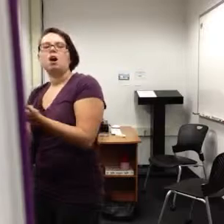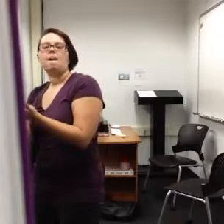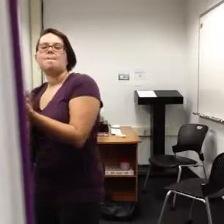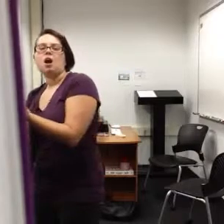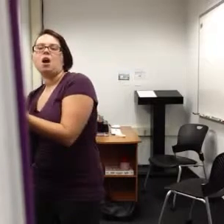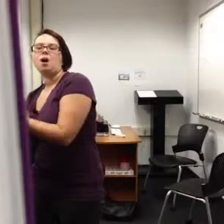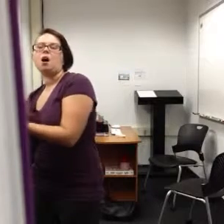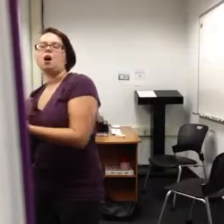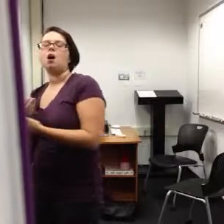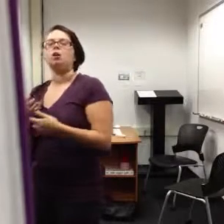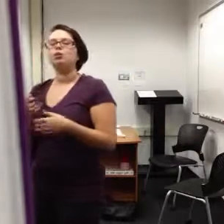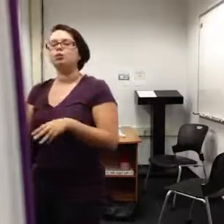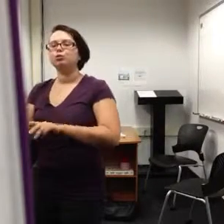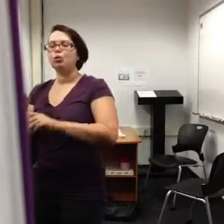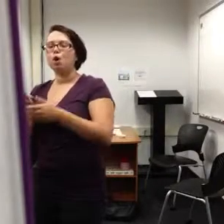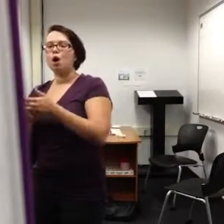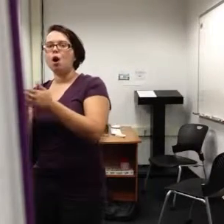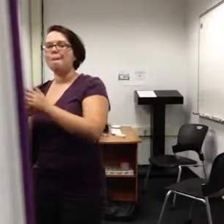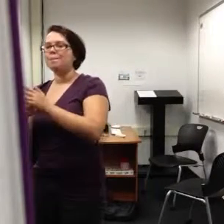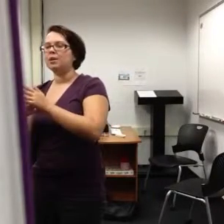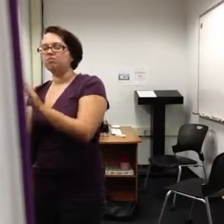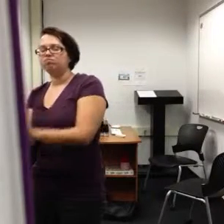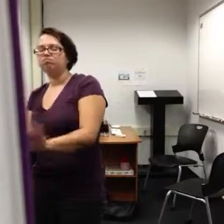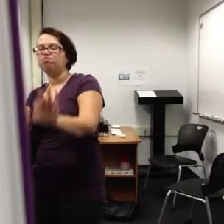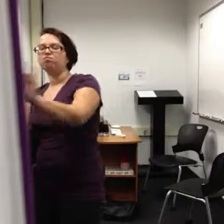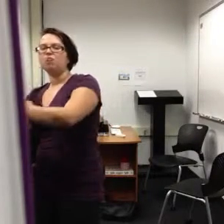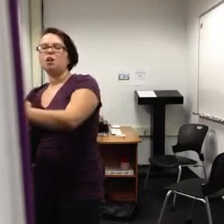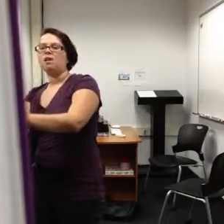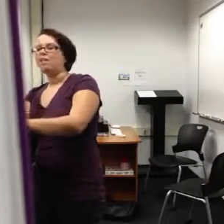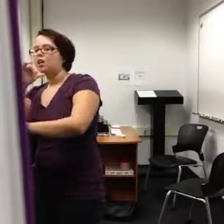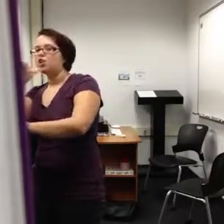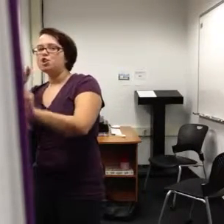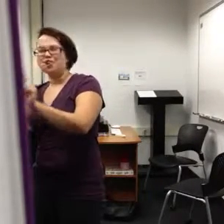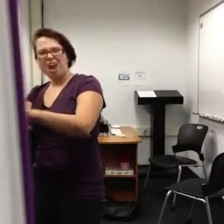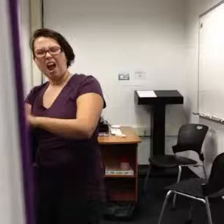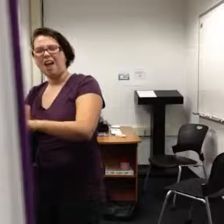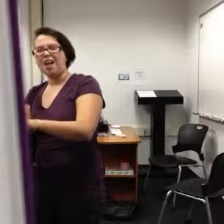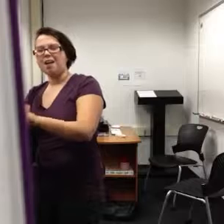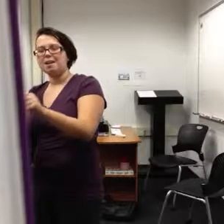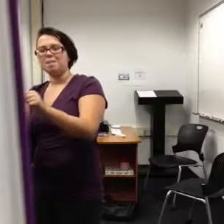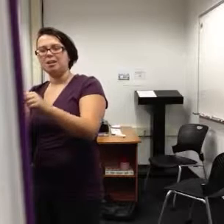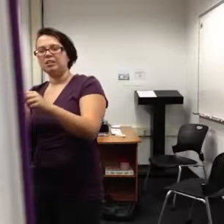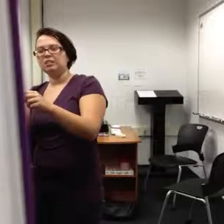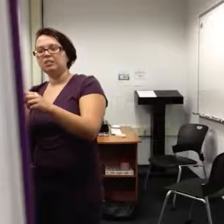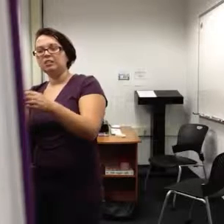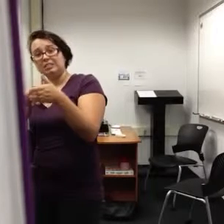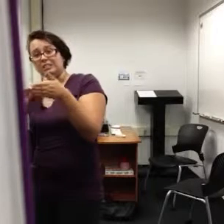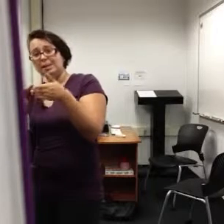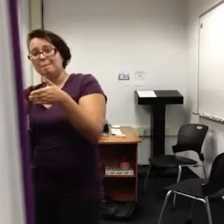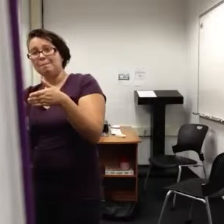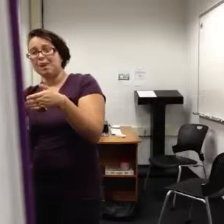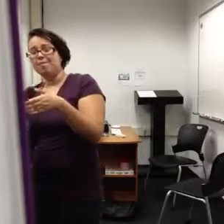because it hits most heavily on those least able to pay. You can see where that could lead to some political